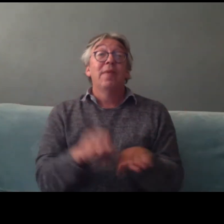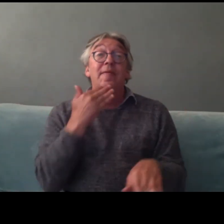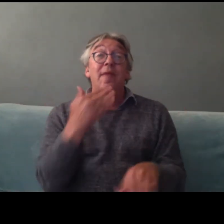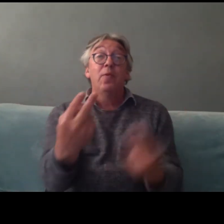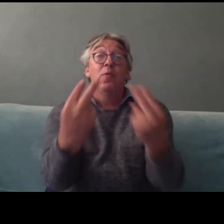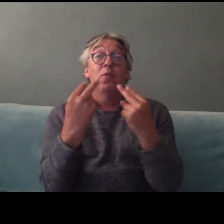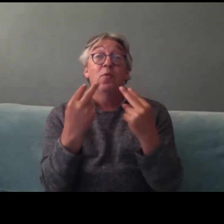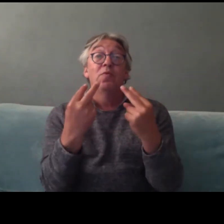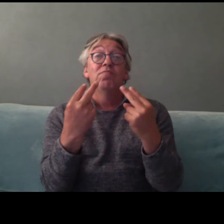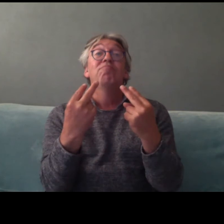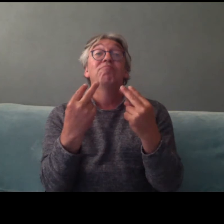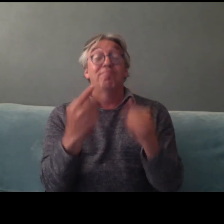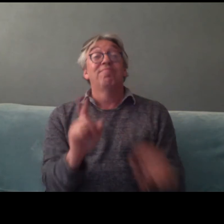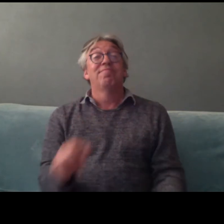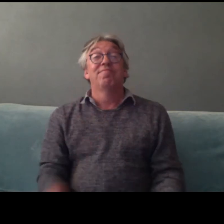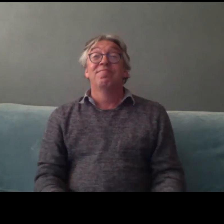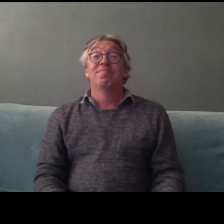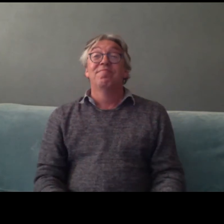Thank you very much, Nadia.